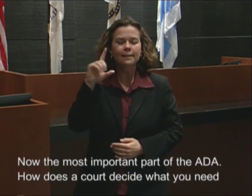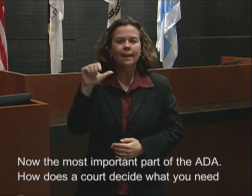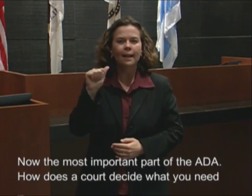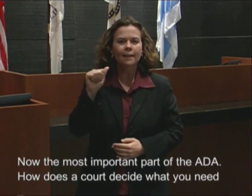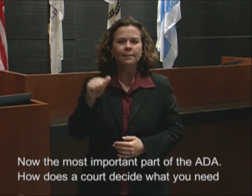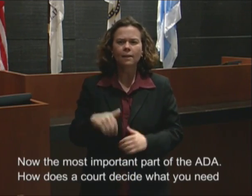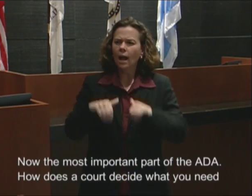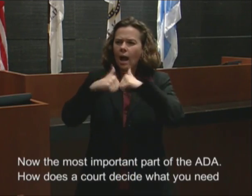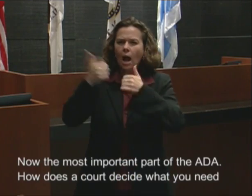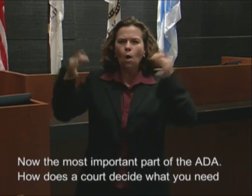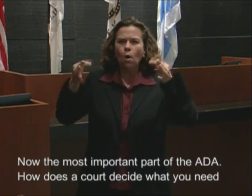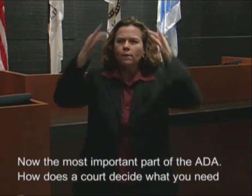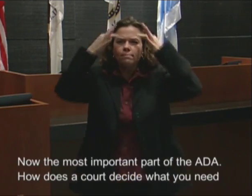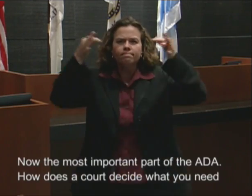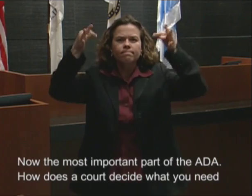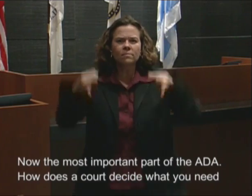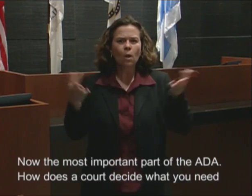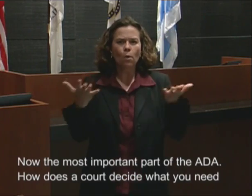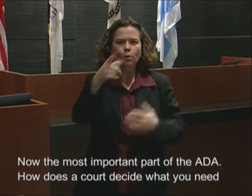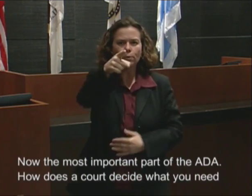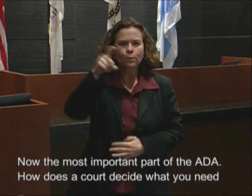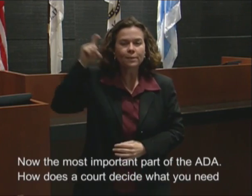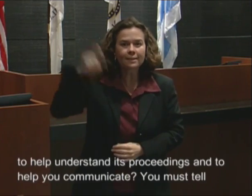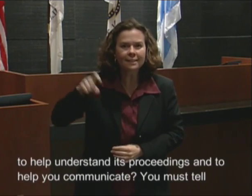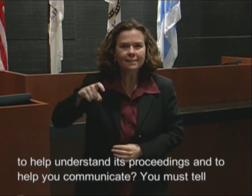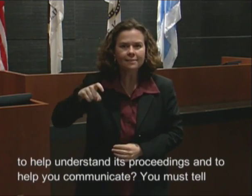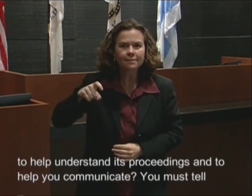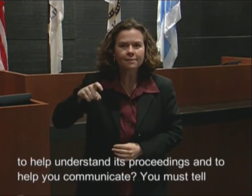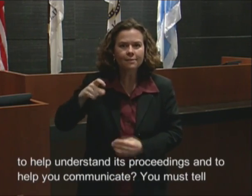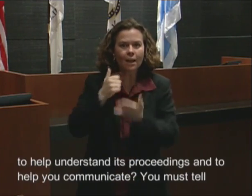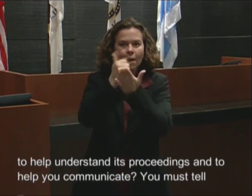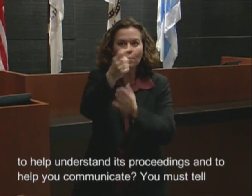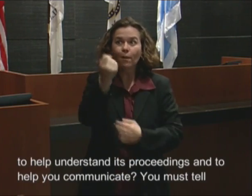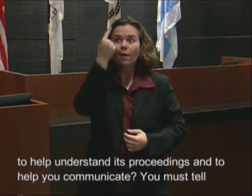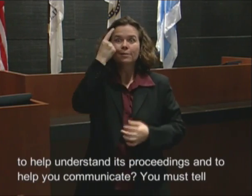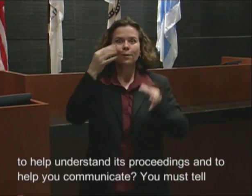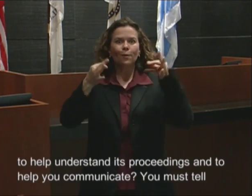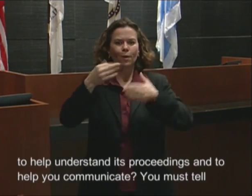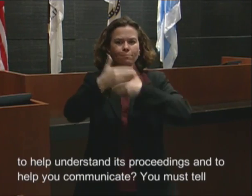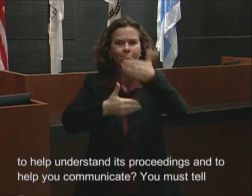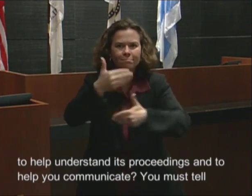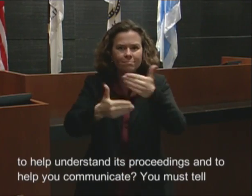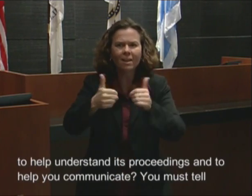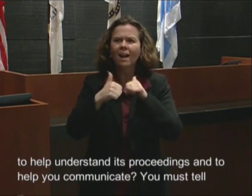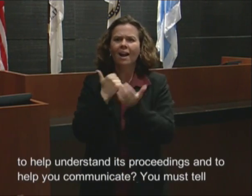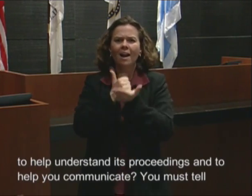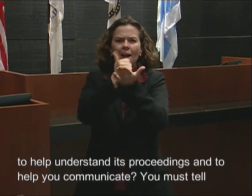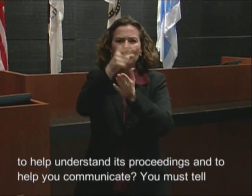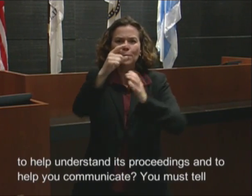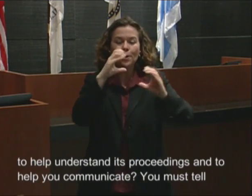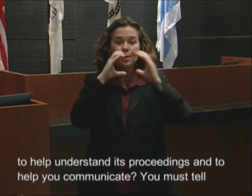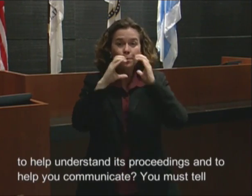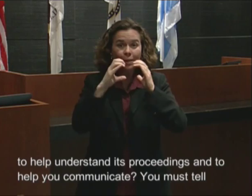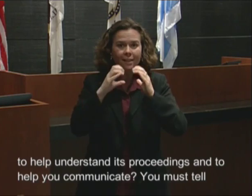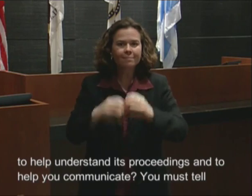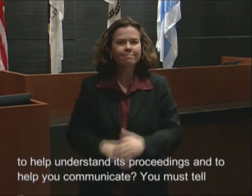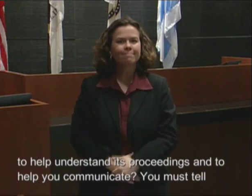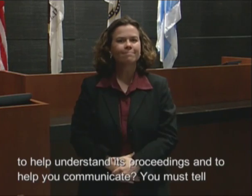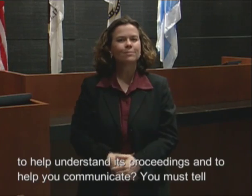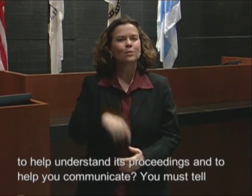of ADA. How does a court decide what you need to help understand its proceedings and to help you communicate? You